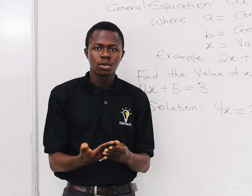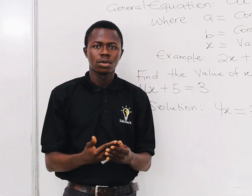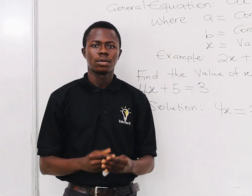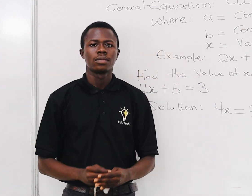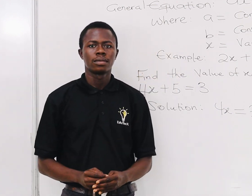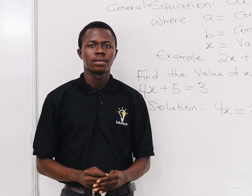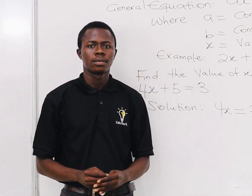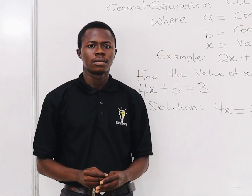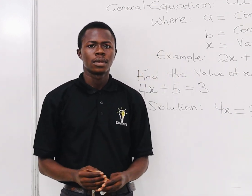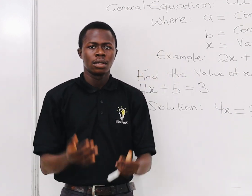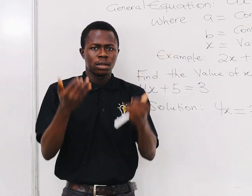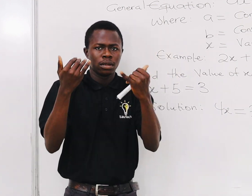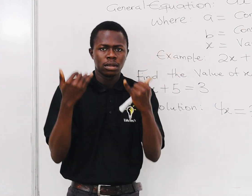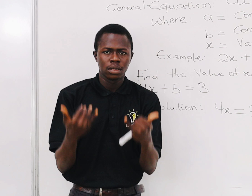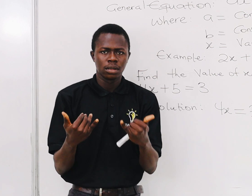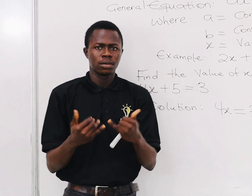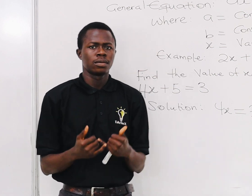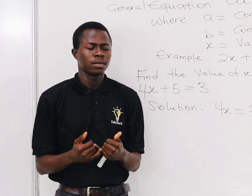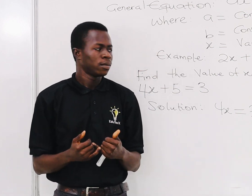Very good. So now,